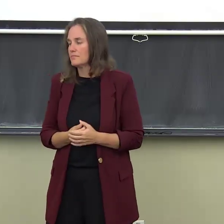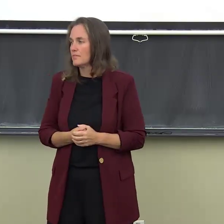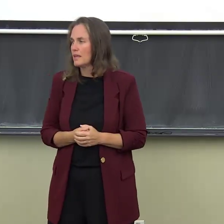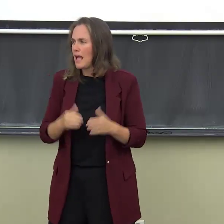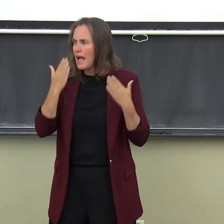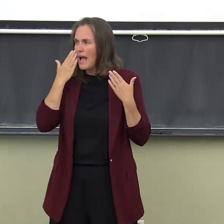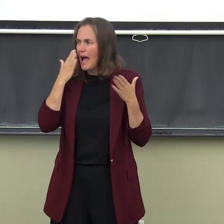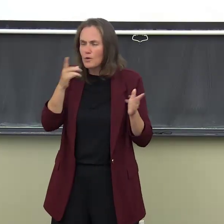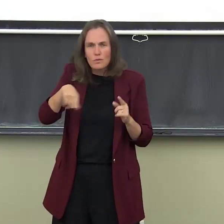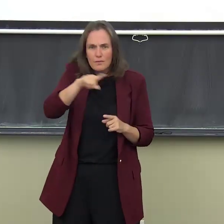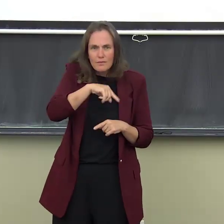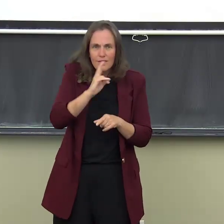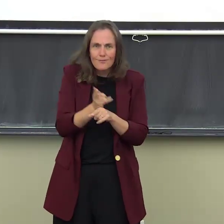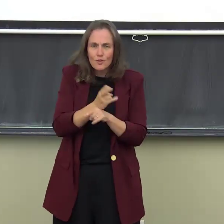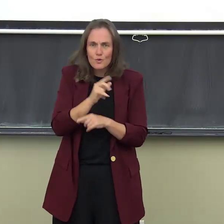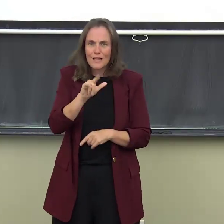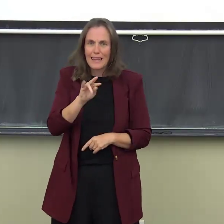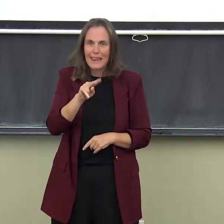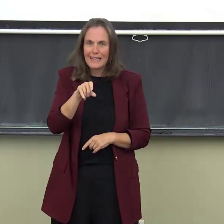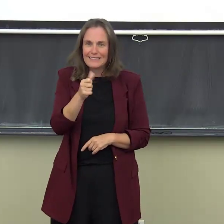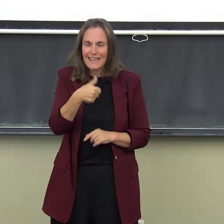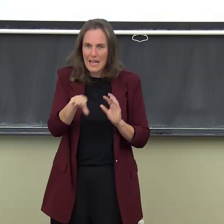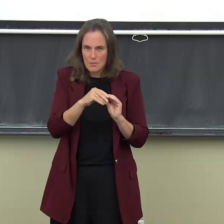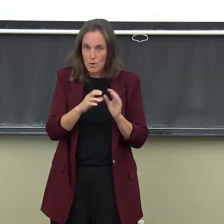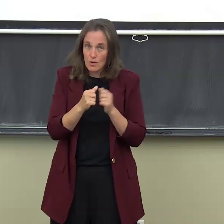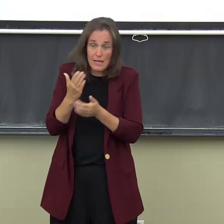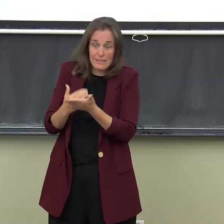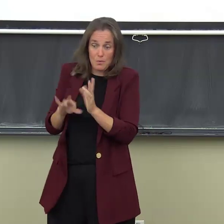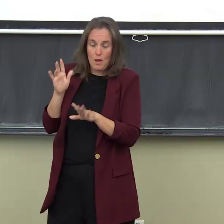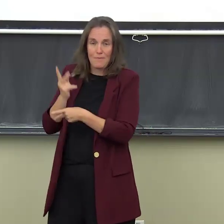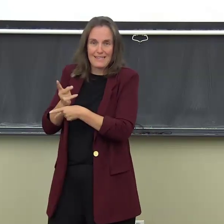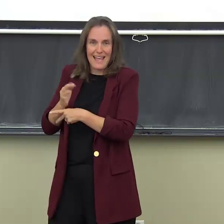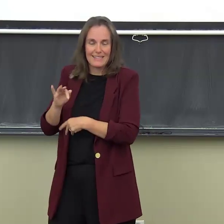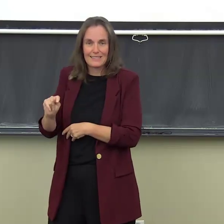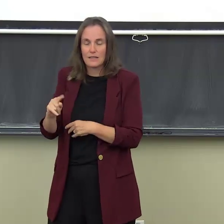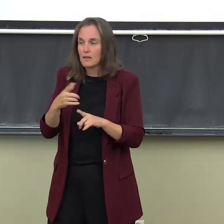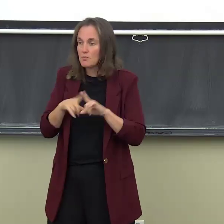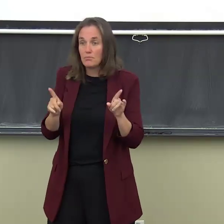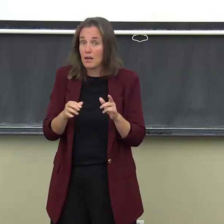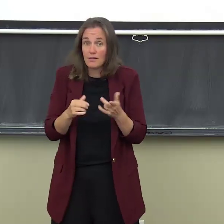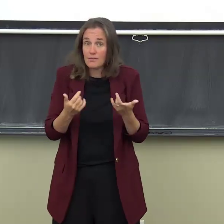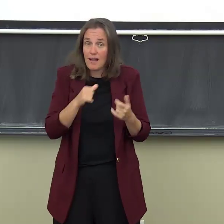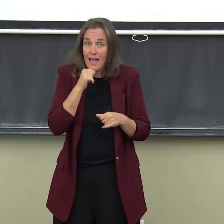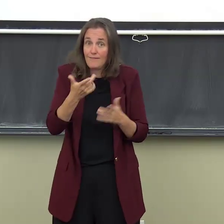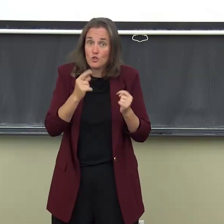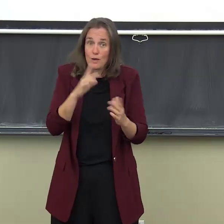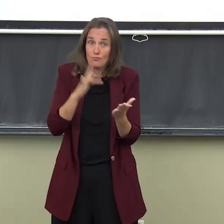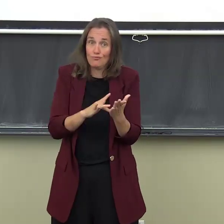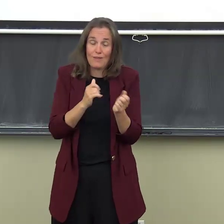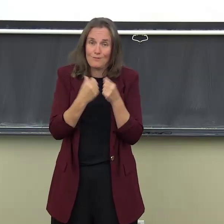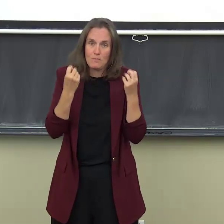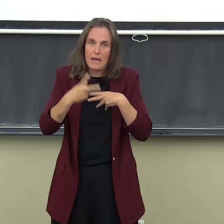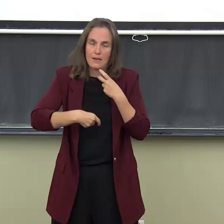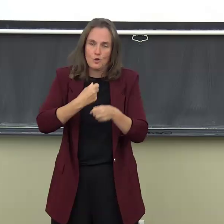know if anybody uses links anymore. I think somebody still maintains it, but I haven't tried to use the thing for many, many years. Yeah, I